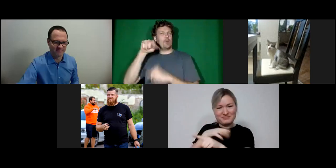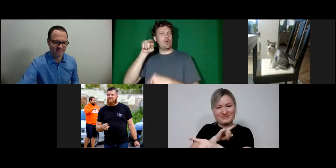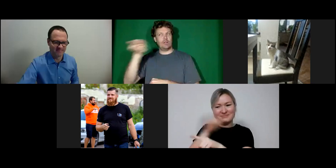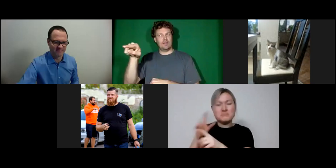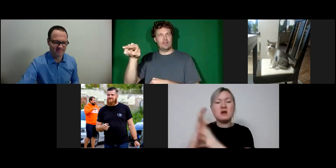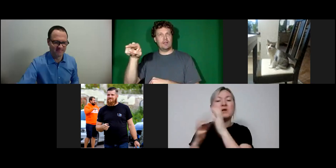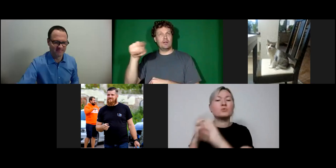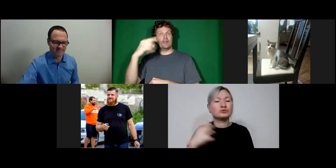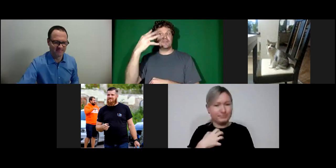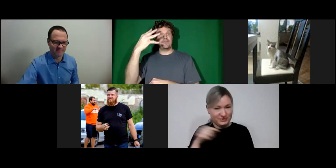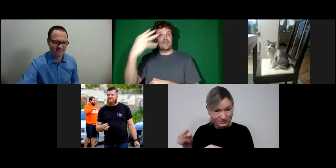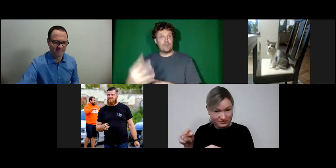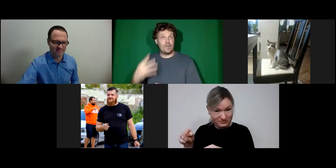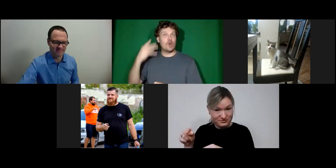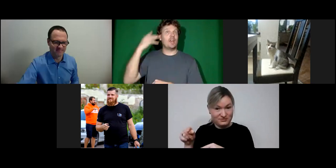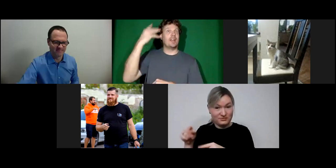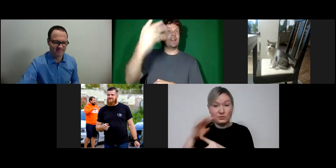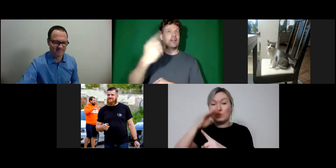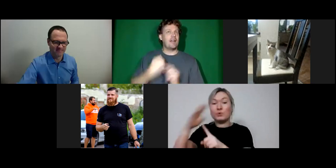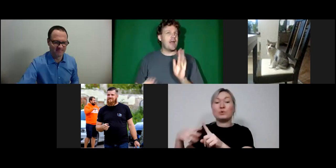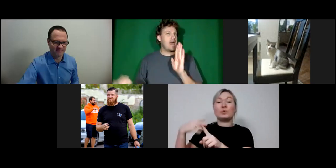I told you that I went to the World Championships in Turkey.